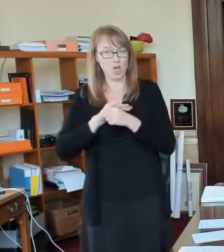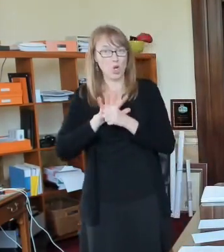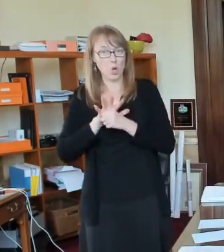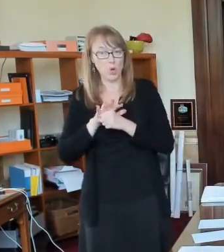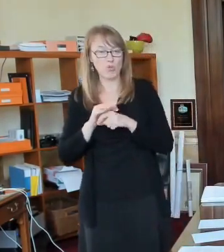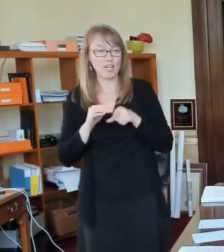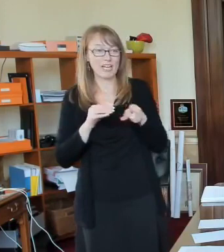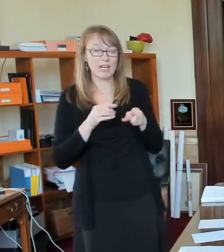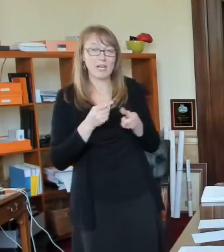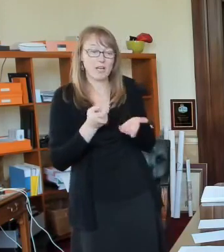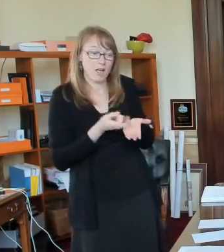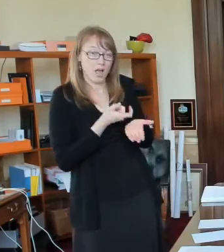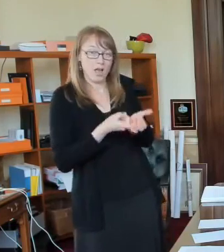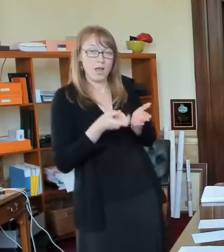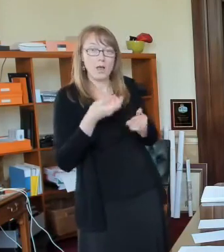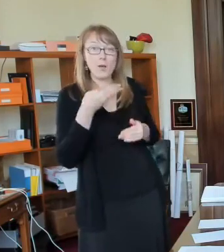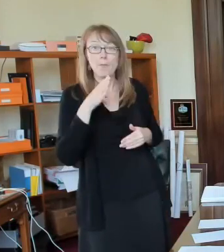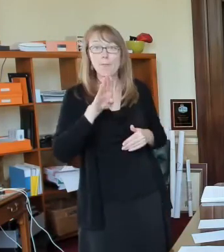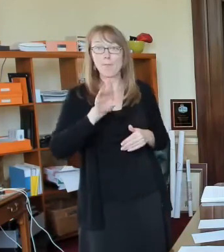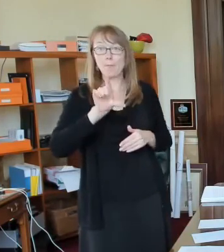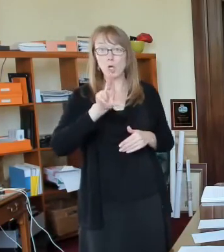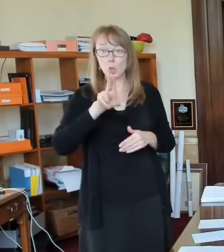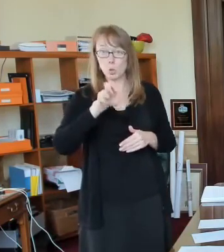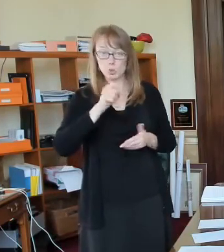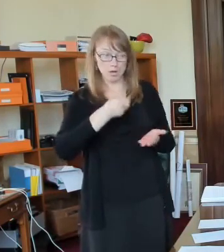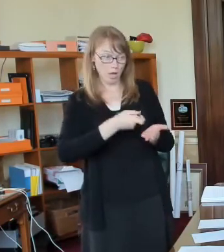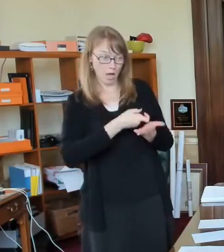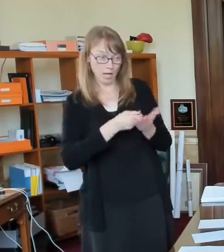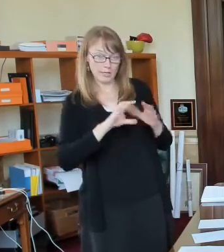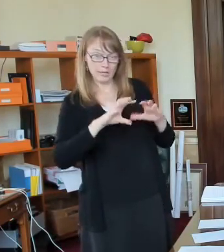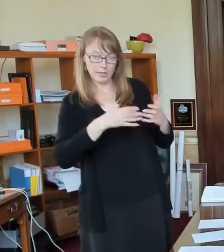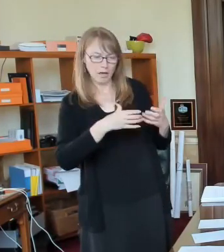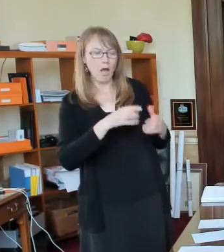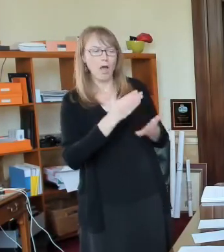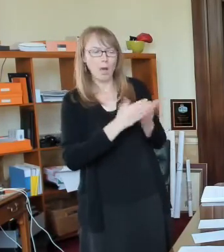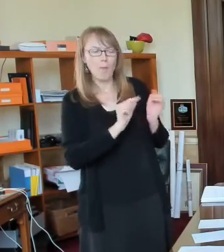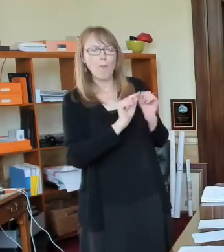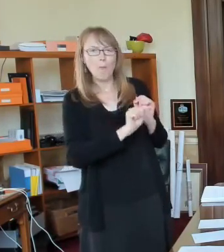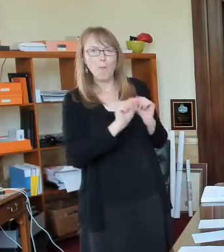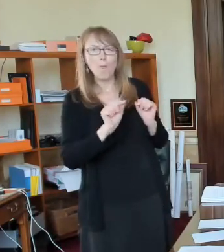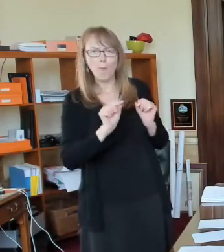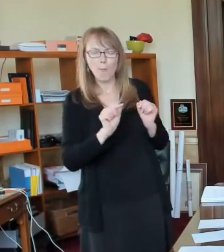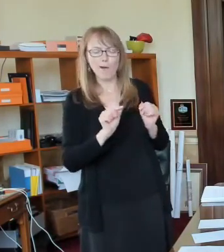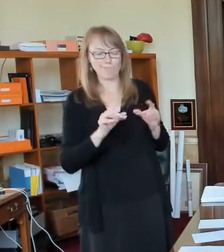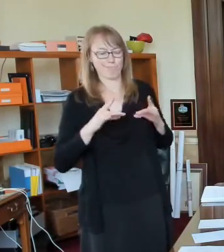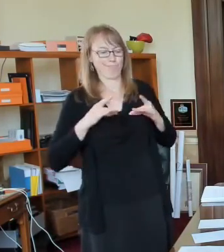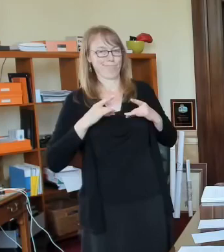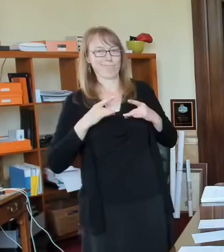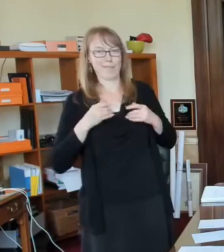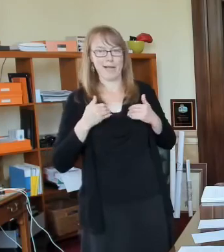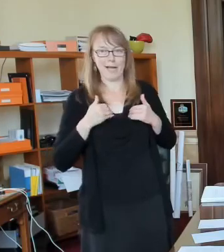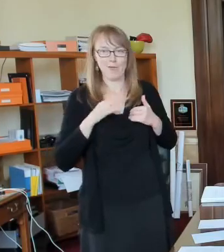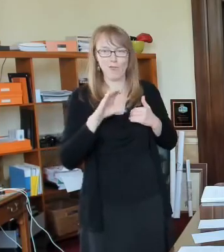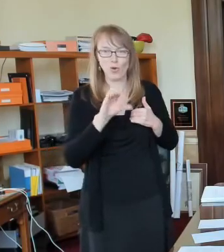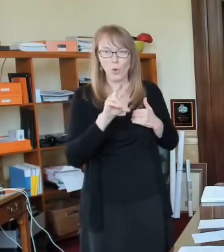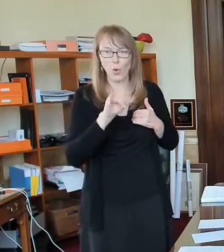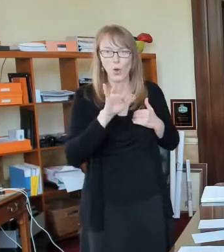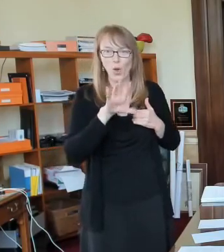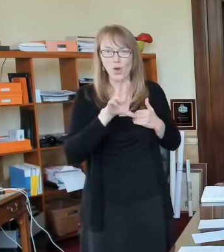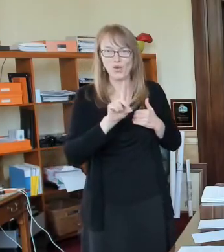most likely there's some folks that you work with who either are or have been positive for COVID.